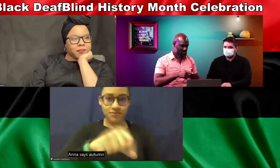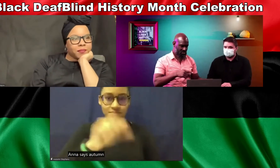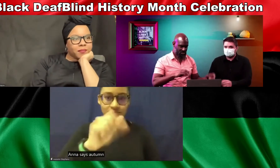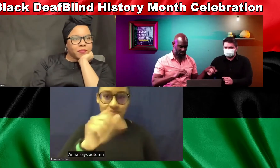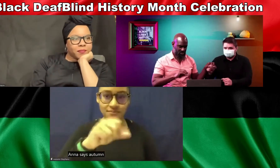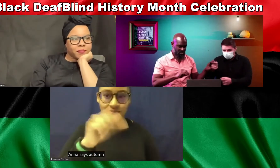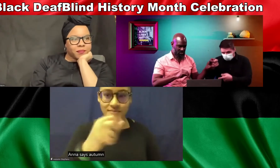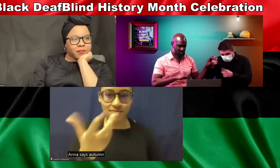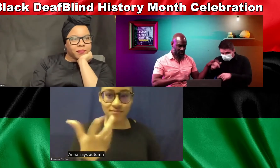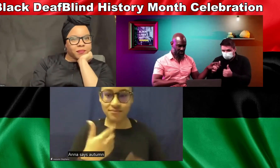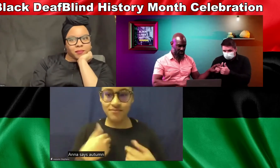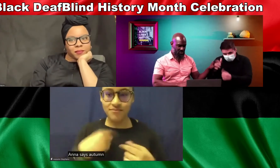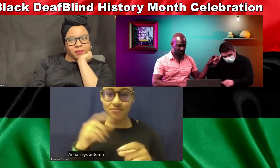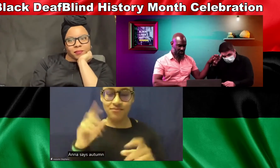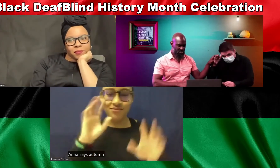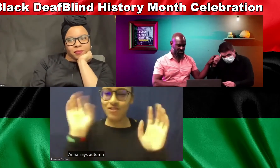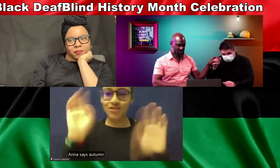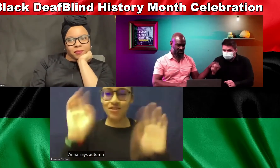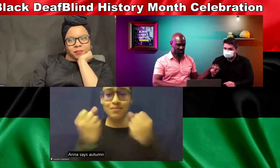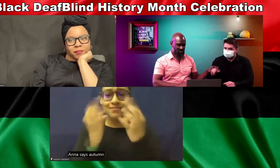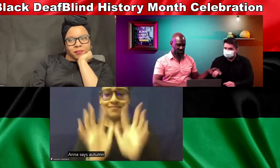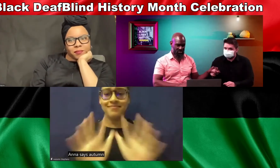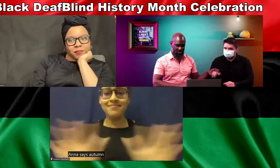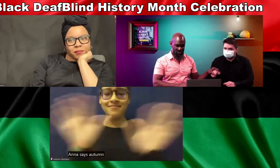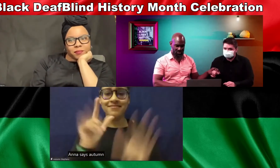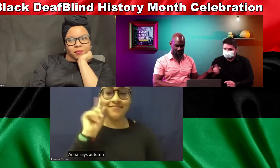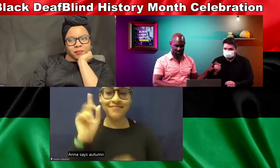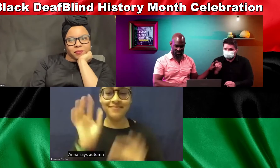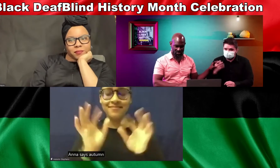I'm saying, yes, absolutely. I agree with you, Ashley.